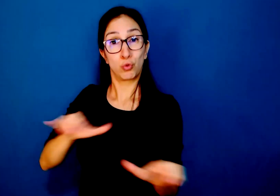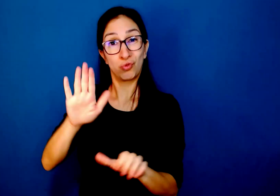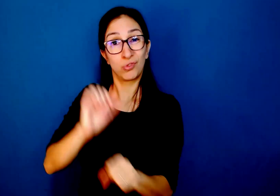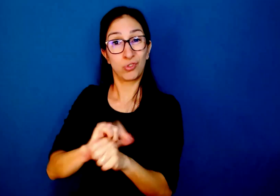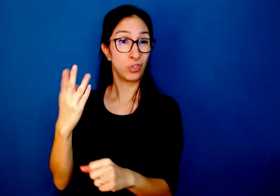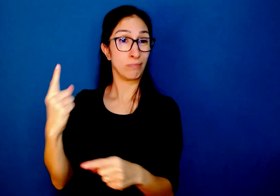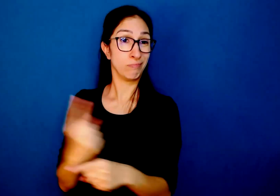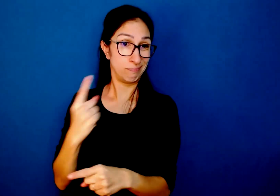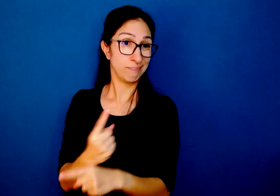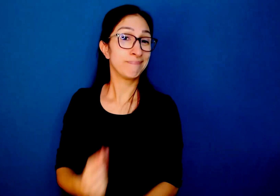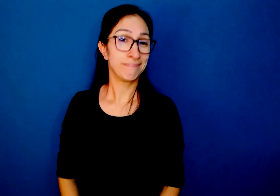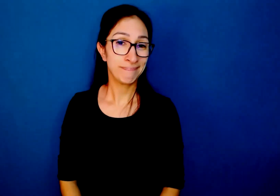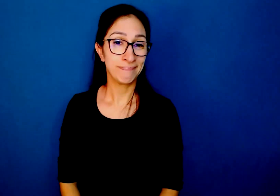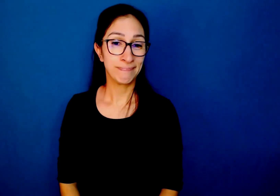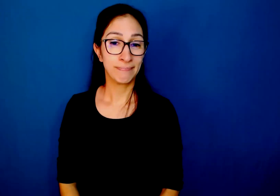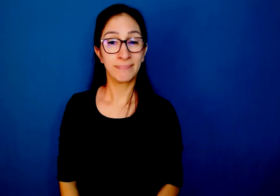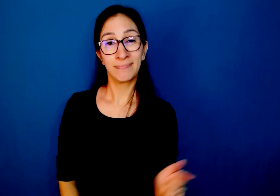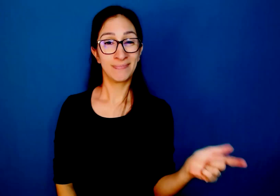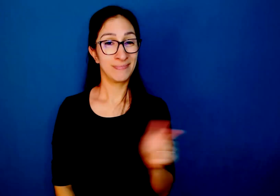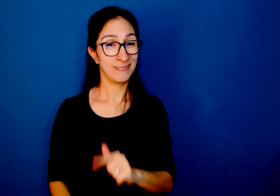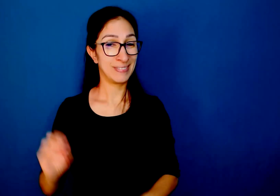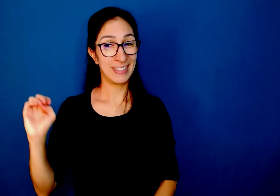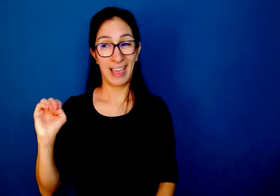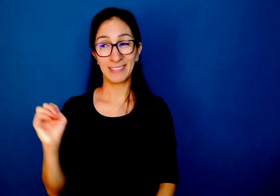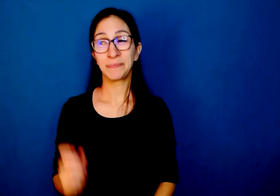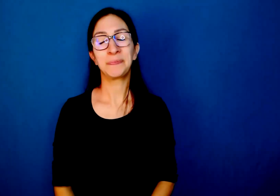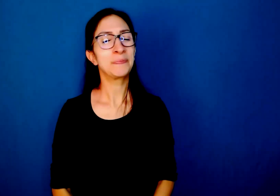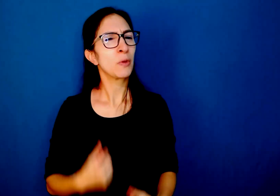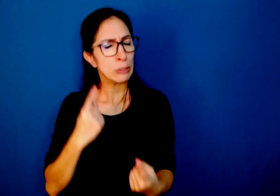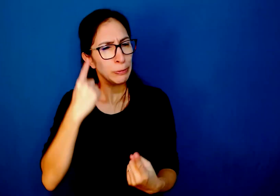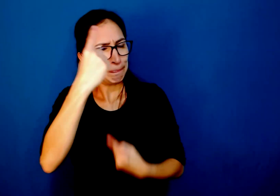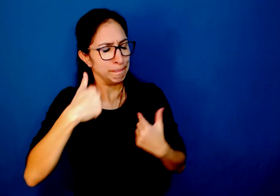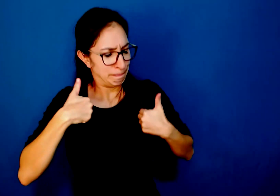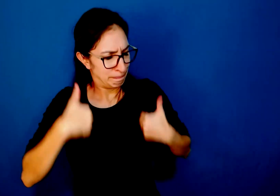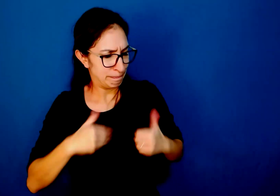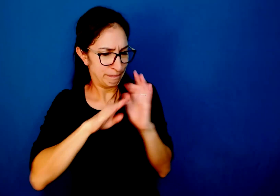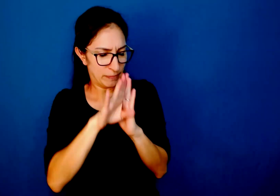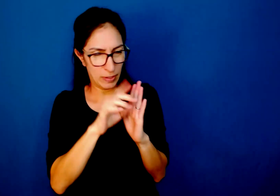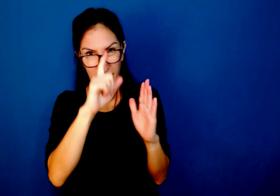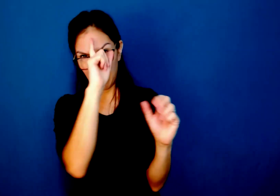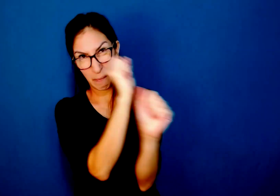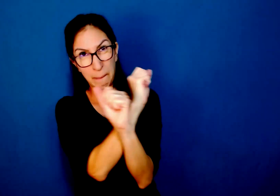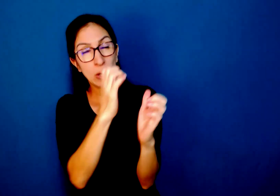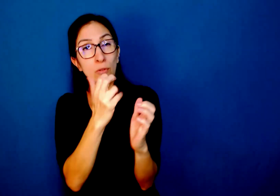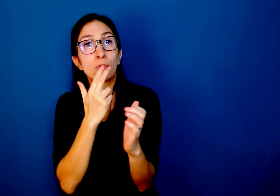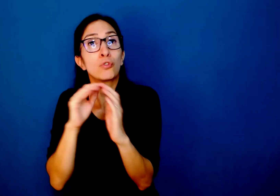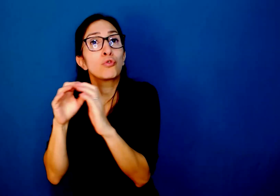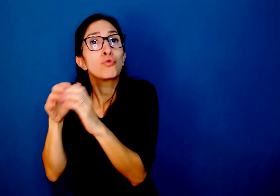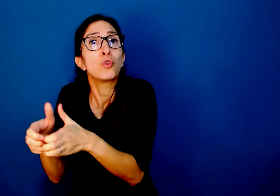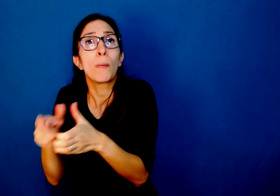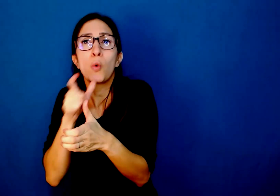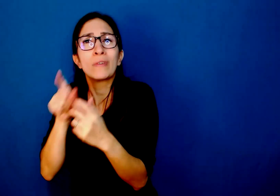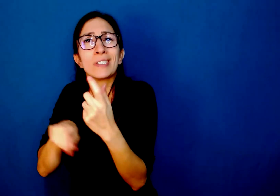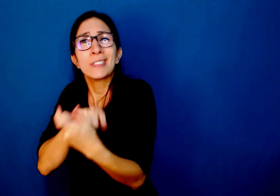So, as a developer, when you think about accessibility, it's tempting to just picture a small group of users with very specific needs, like